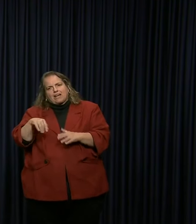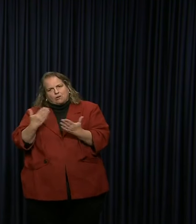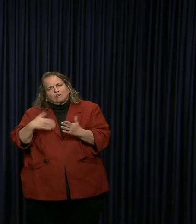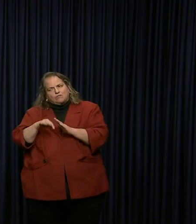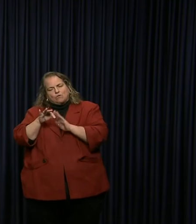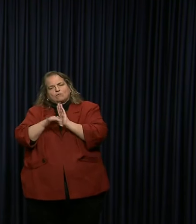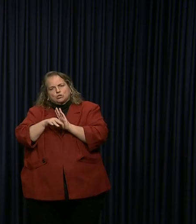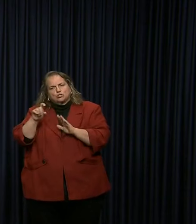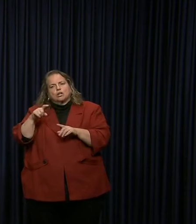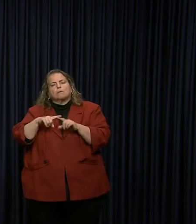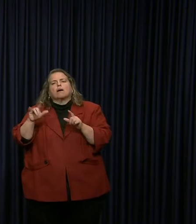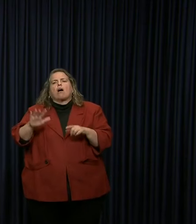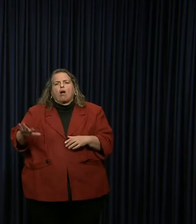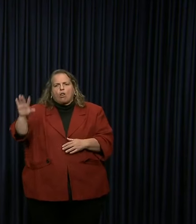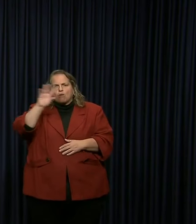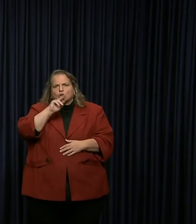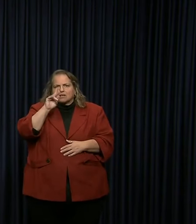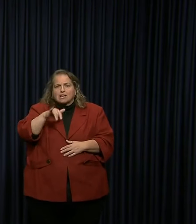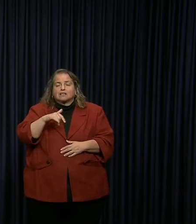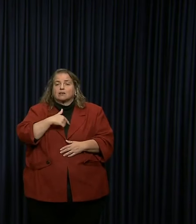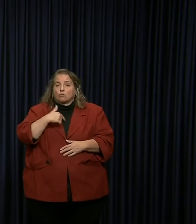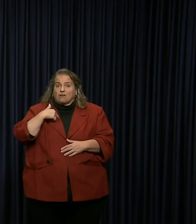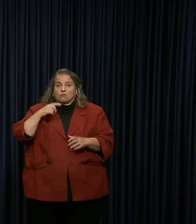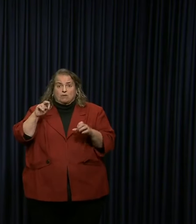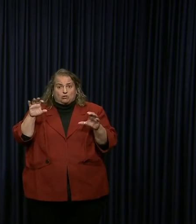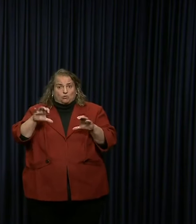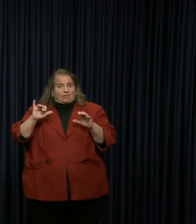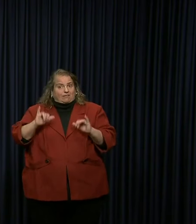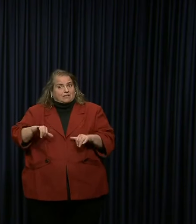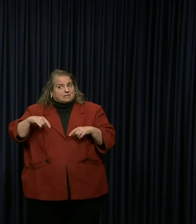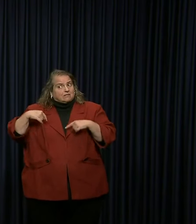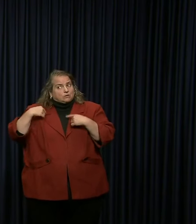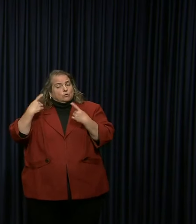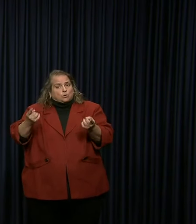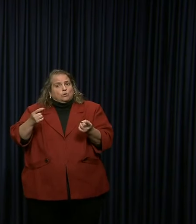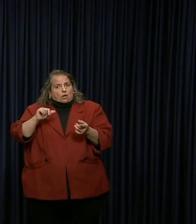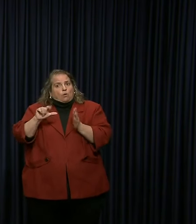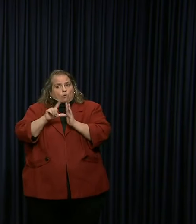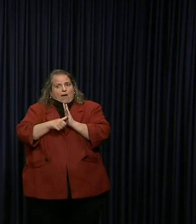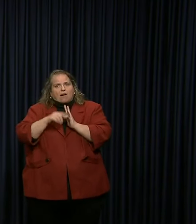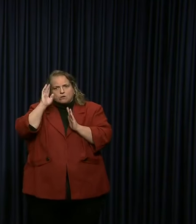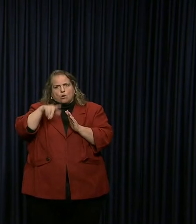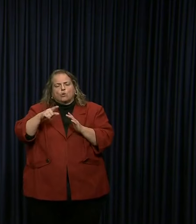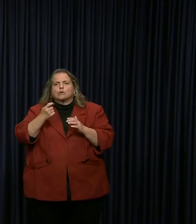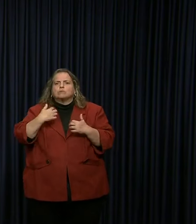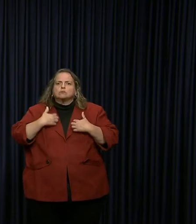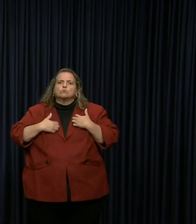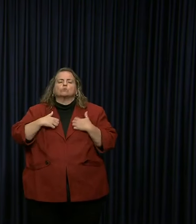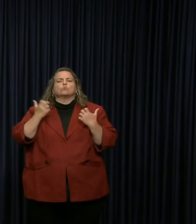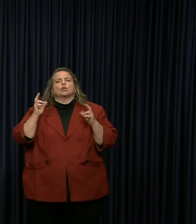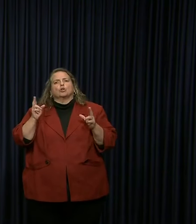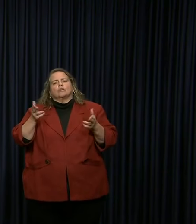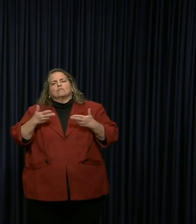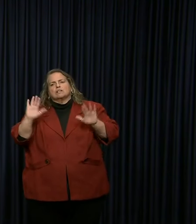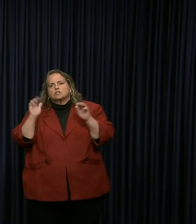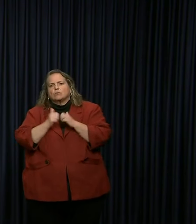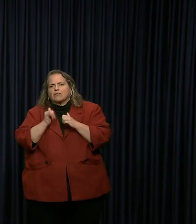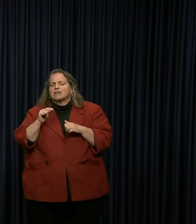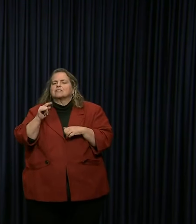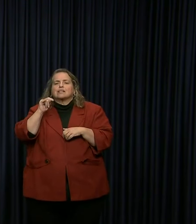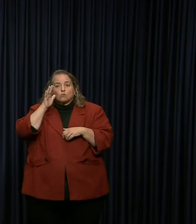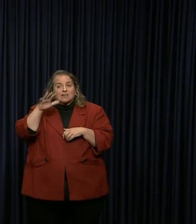over Kentucky. We've been at this a while, and I know you're anxious, and we all want to be through it. It's going to take as long as it's